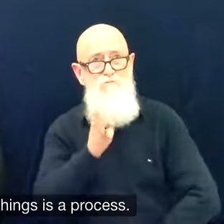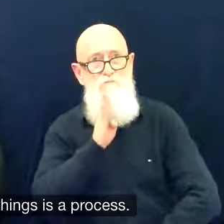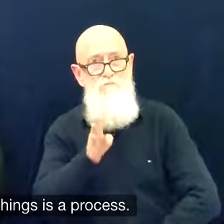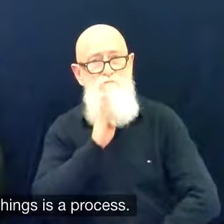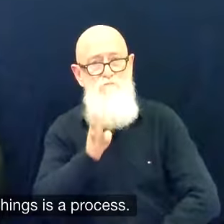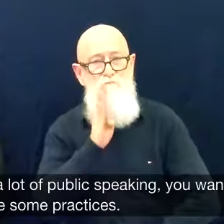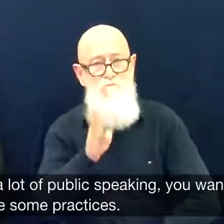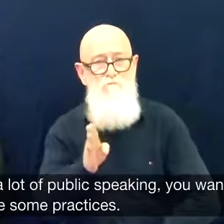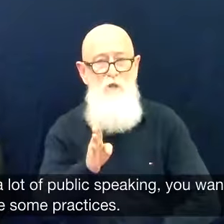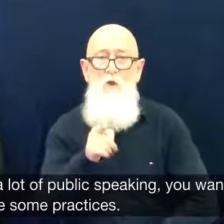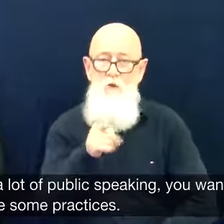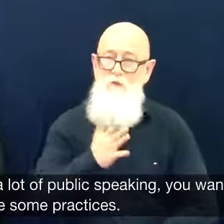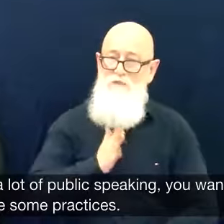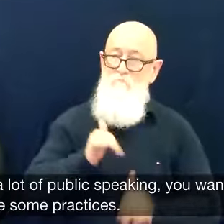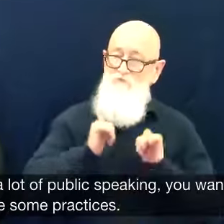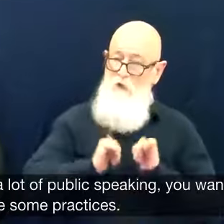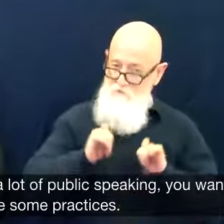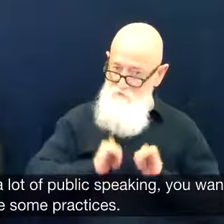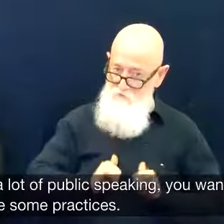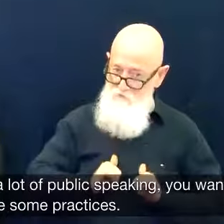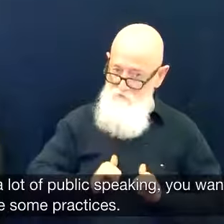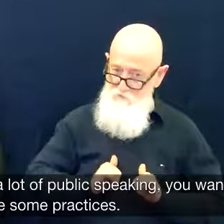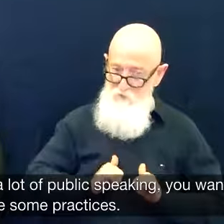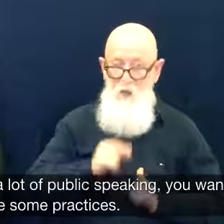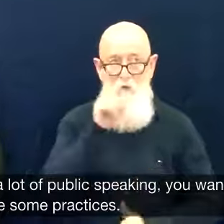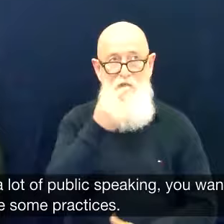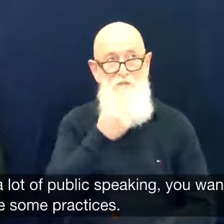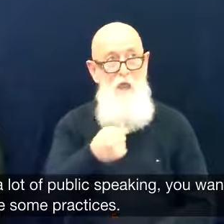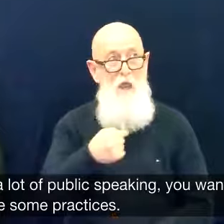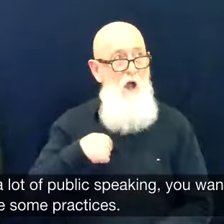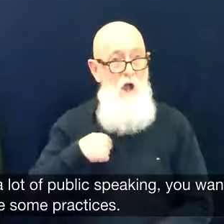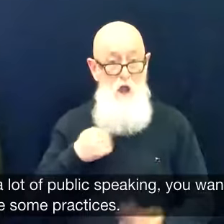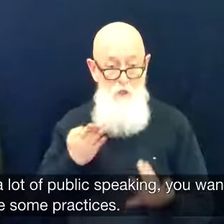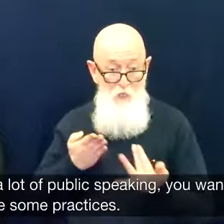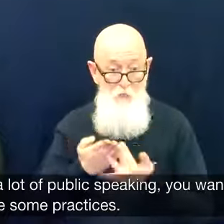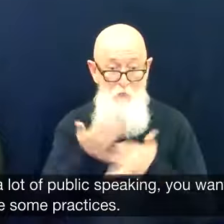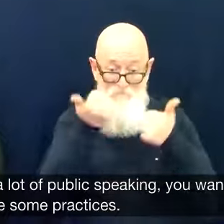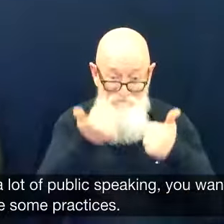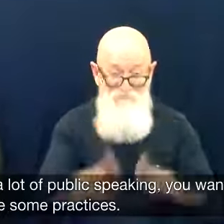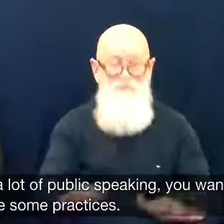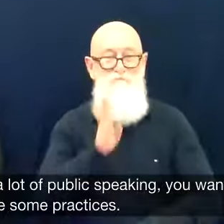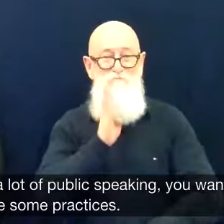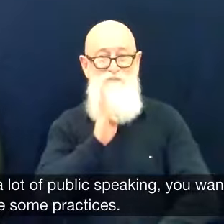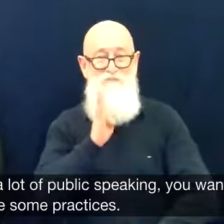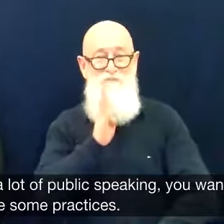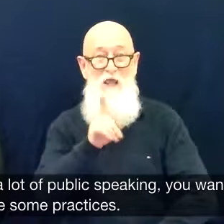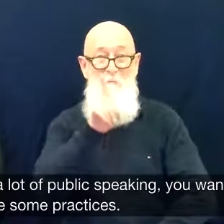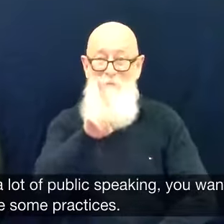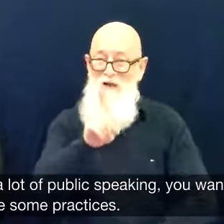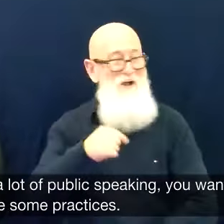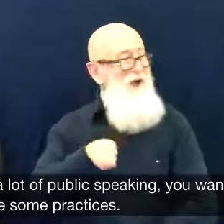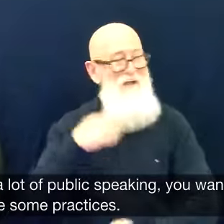Or I felt comfortable or I got through my whole presentation and I